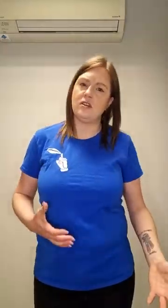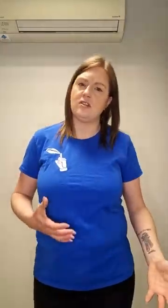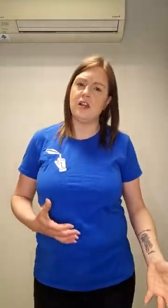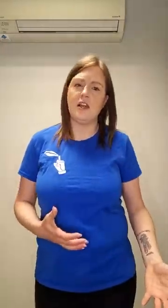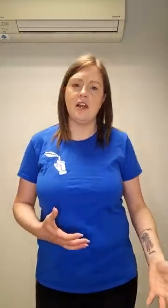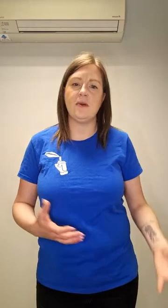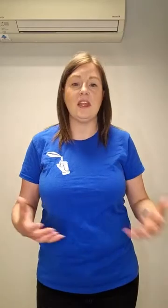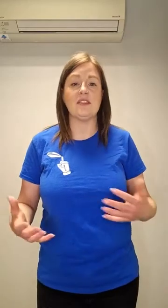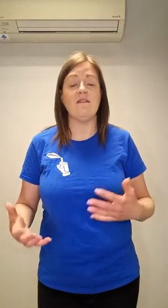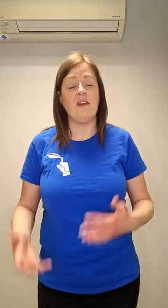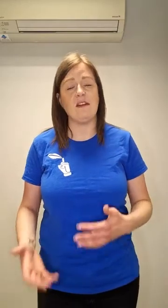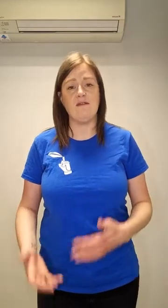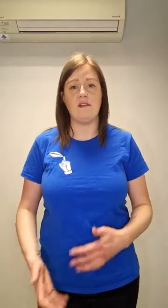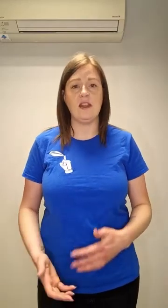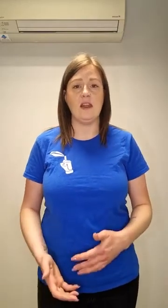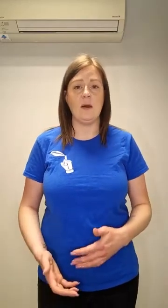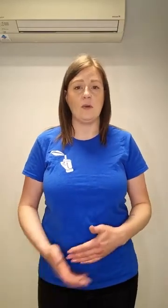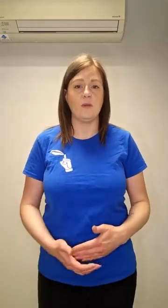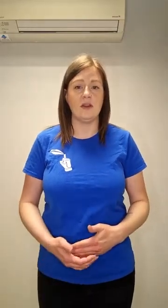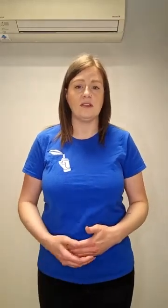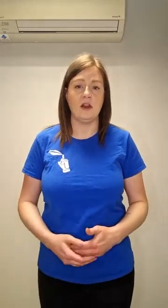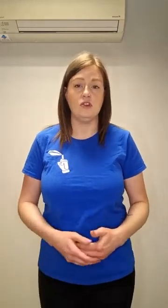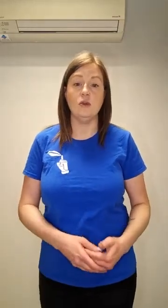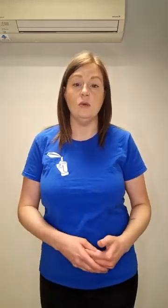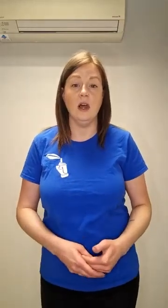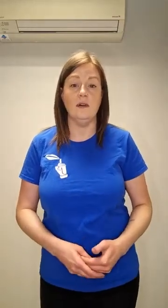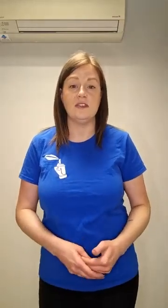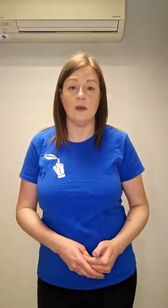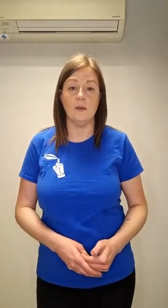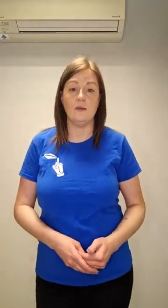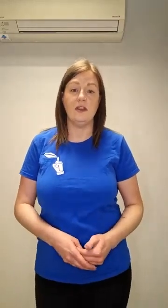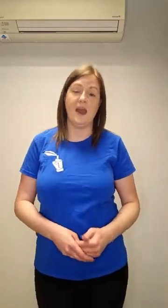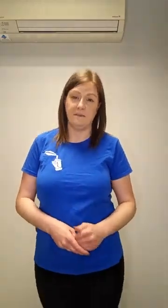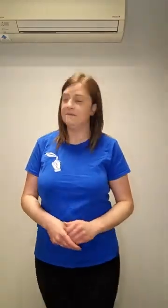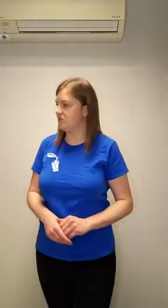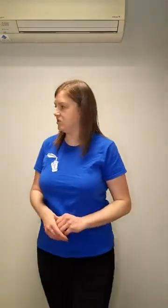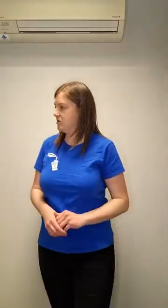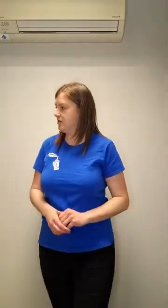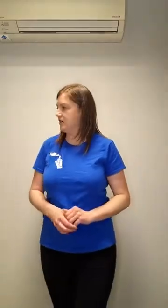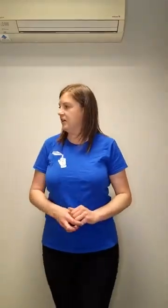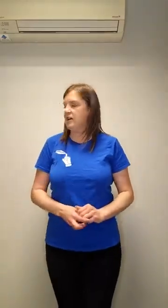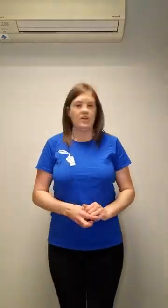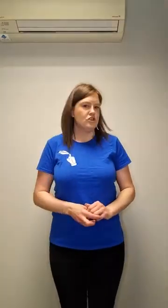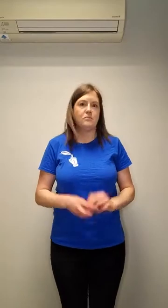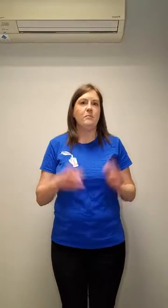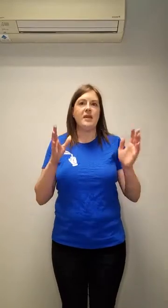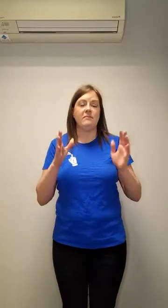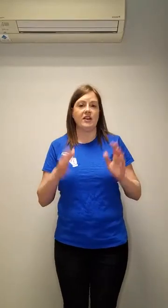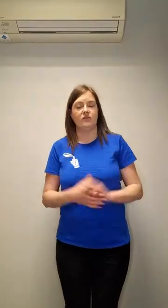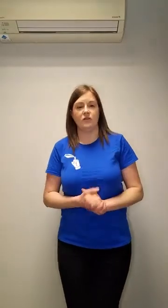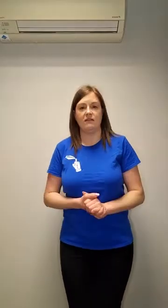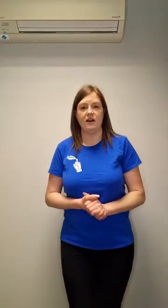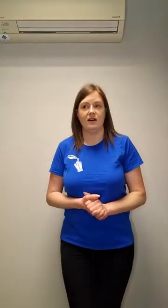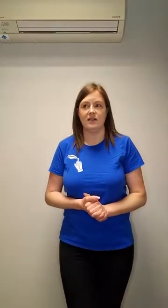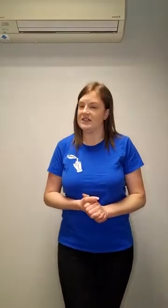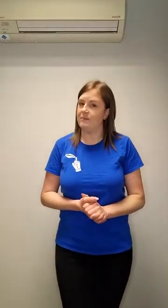to learn, but it is a very, very appropriate sign to learn. So yeah, just be mindful. There are some